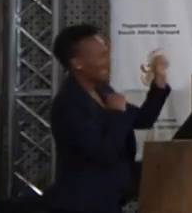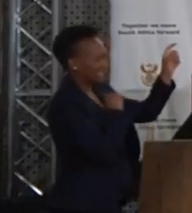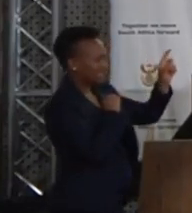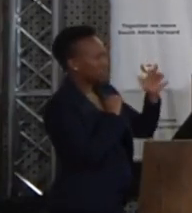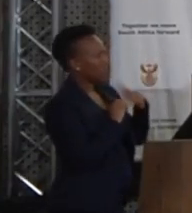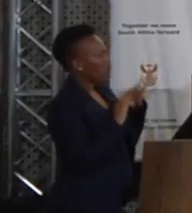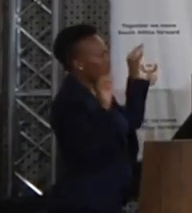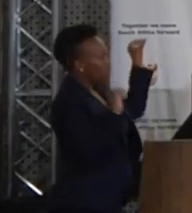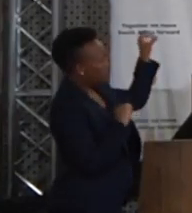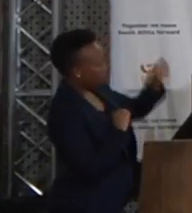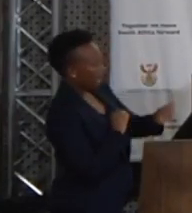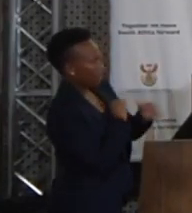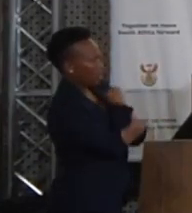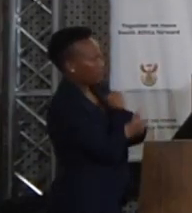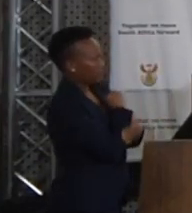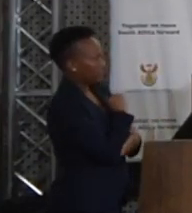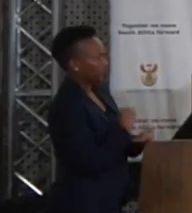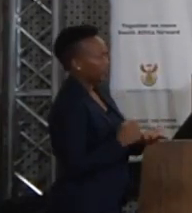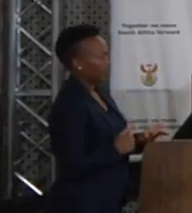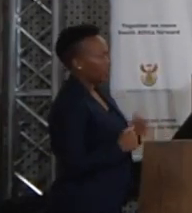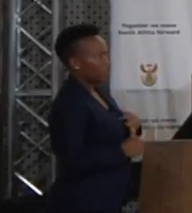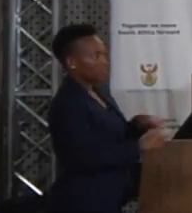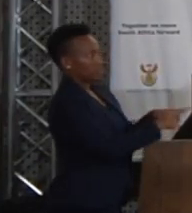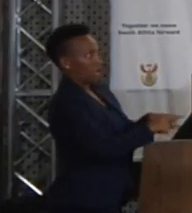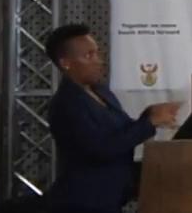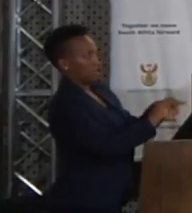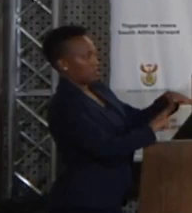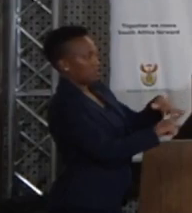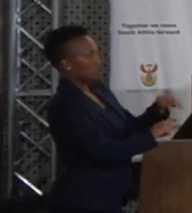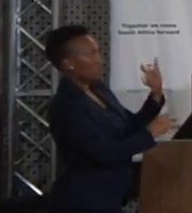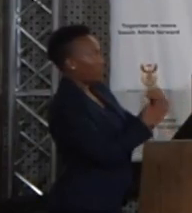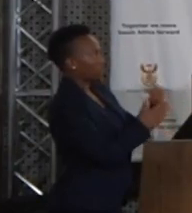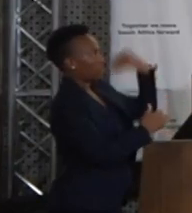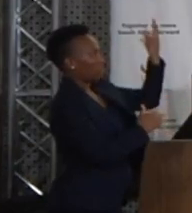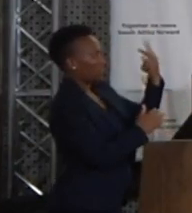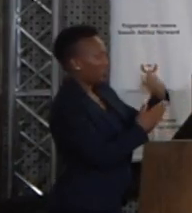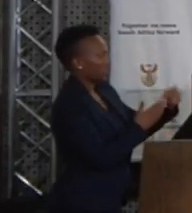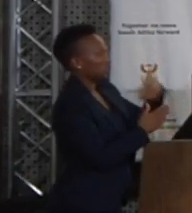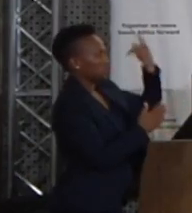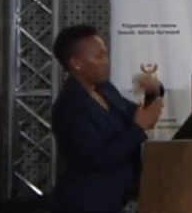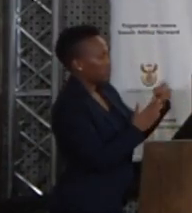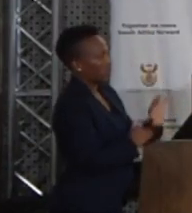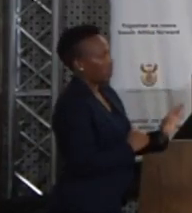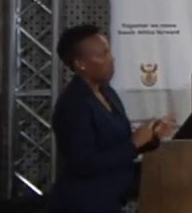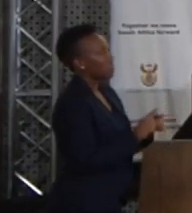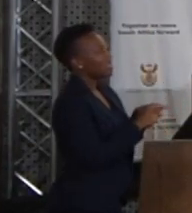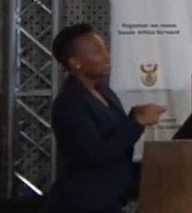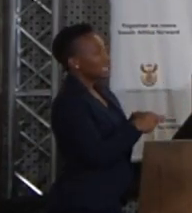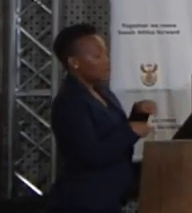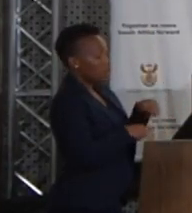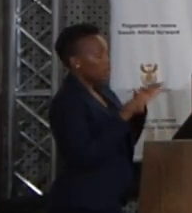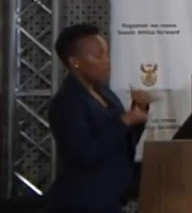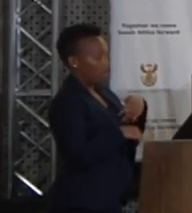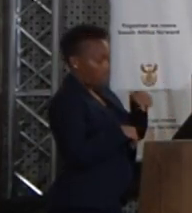back to the country, it will not be, we are not going to have the same situation again in 2 weeks. and those foreign nationals who are stranded also here